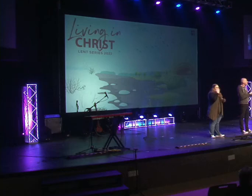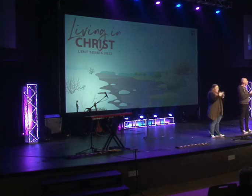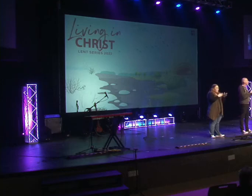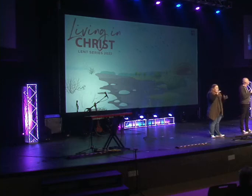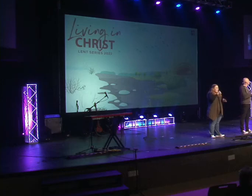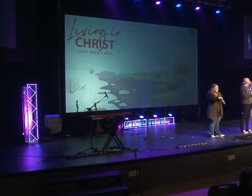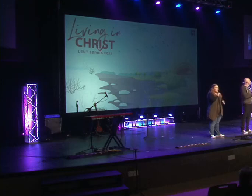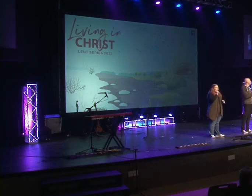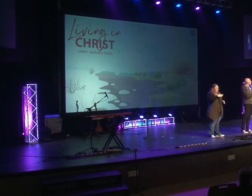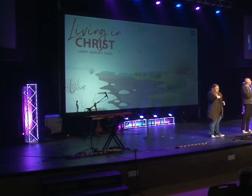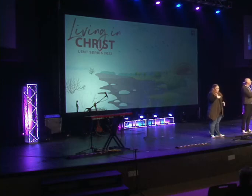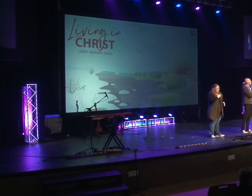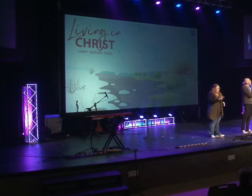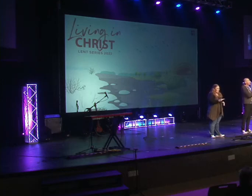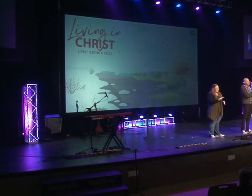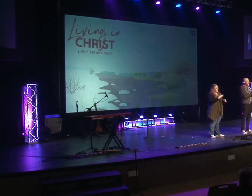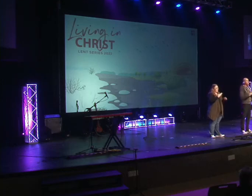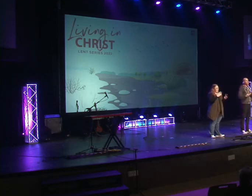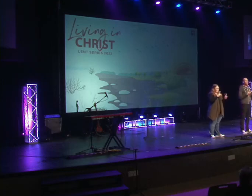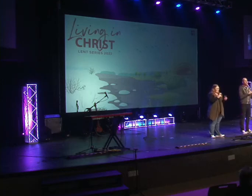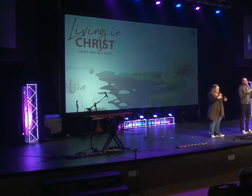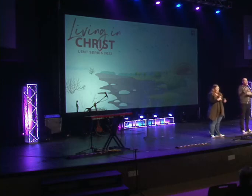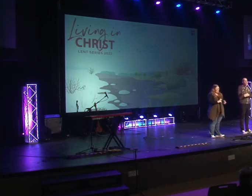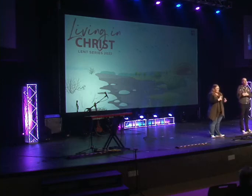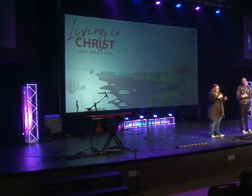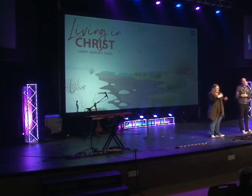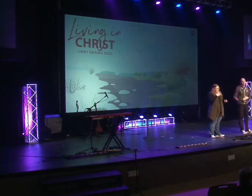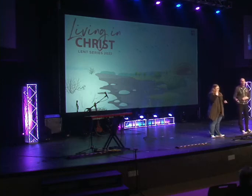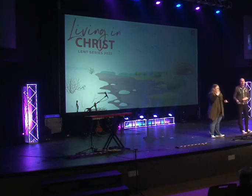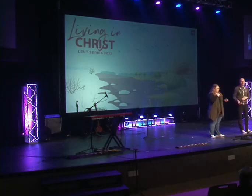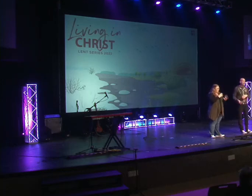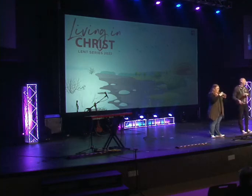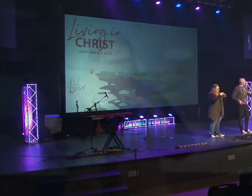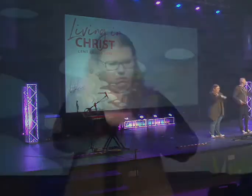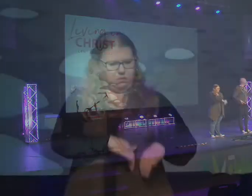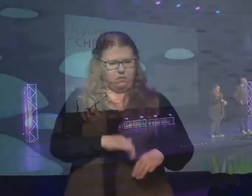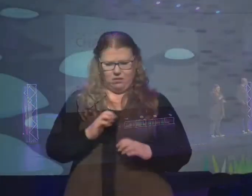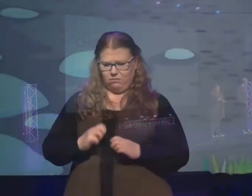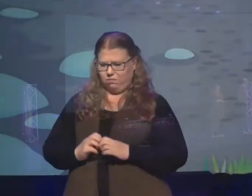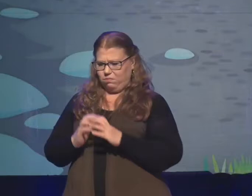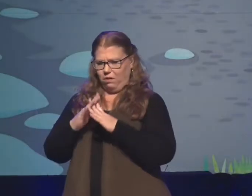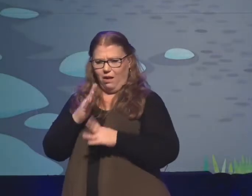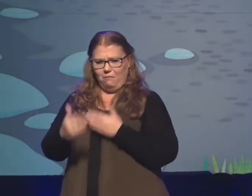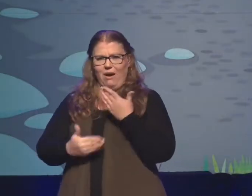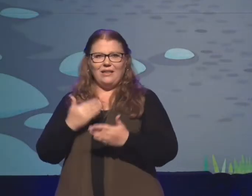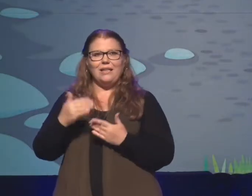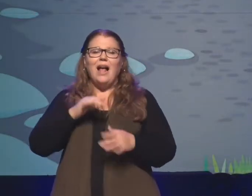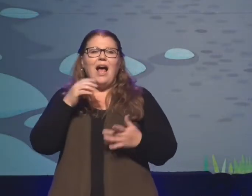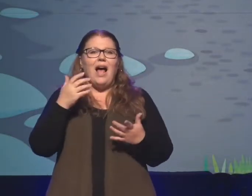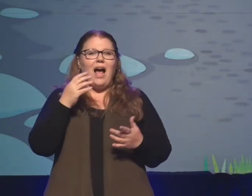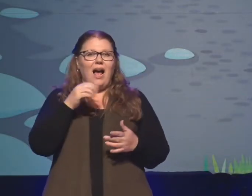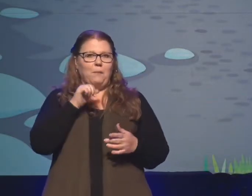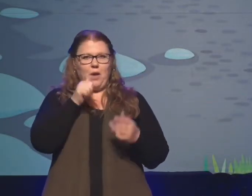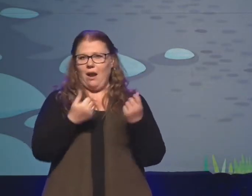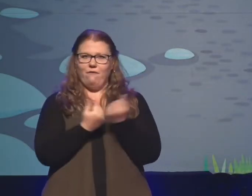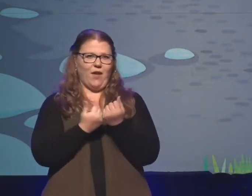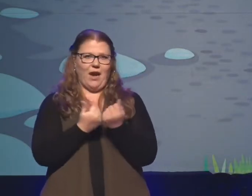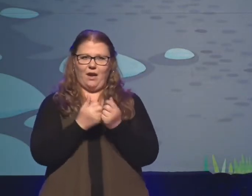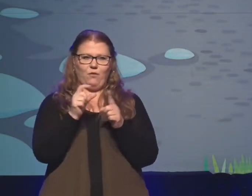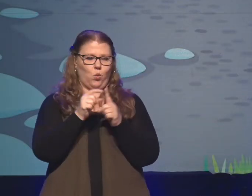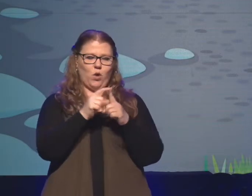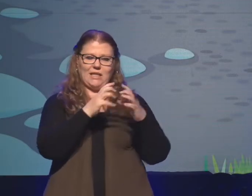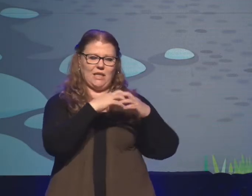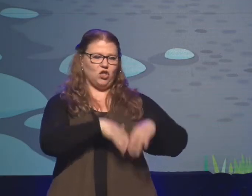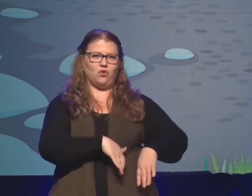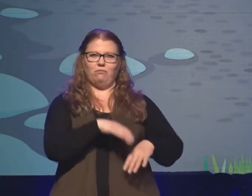that isn't the willingness to go through a deconstructive, reconstructive process. Now, I'm not a big fan of the word deconstruction. I'm going to throw that out there. I think it's